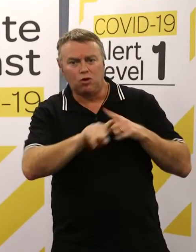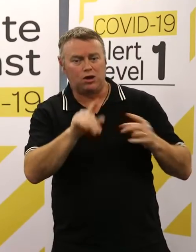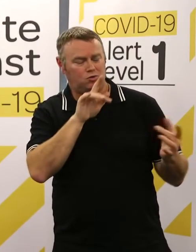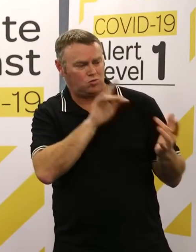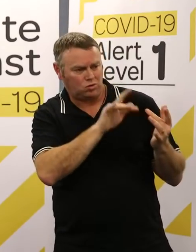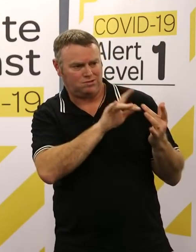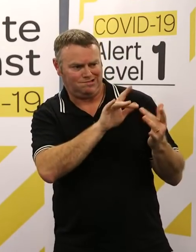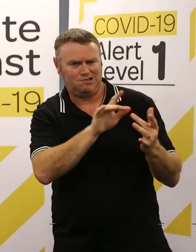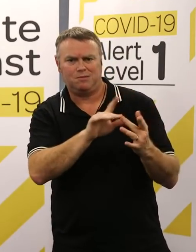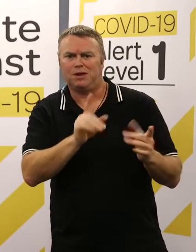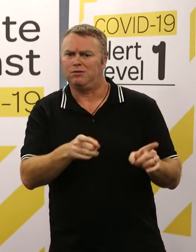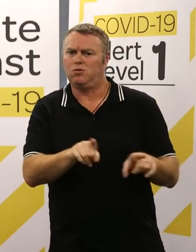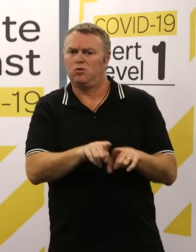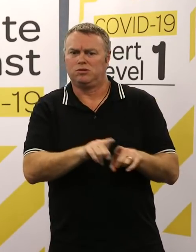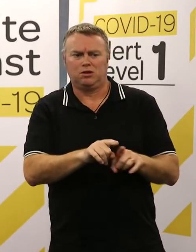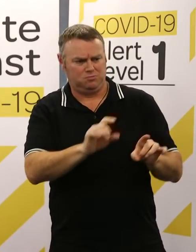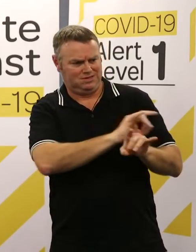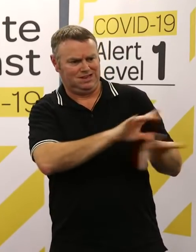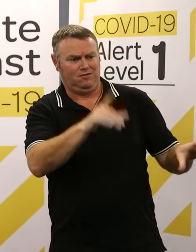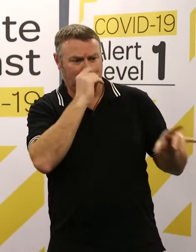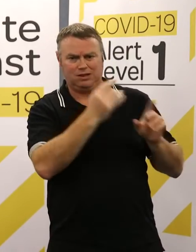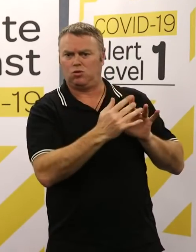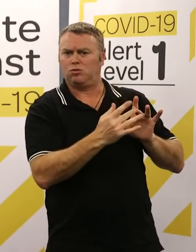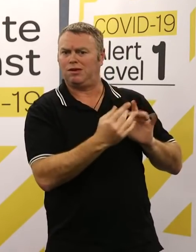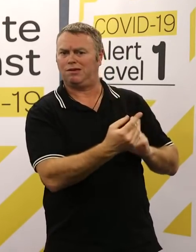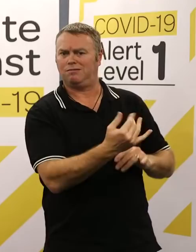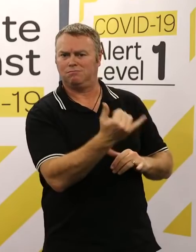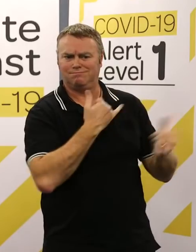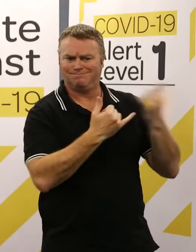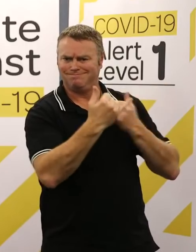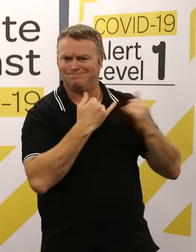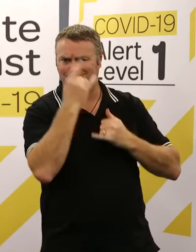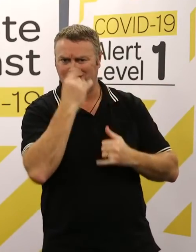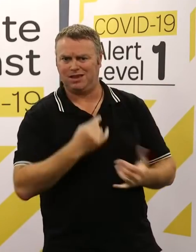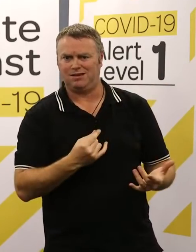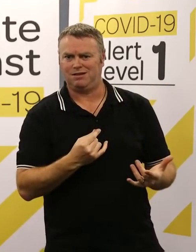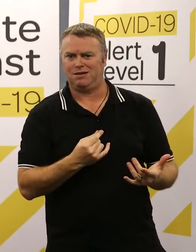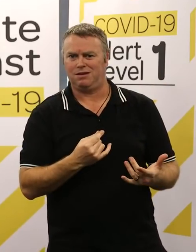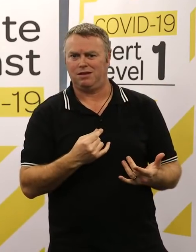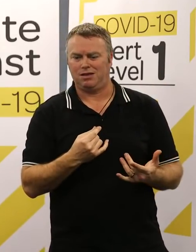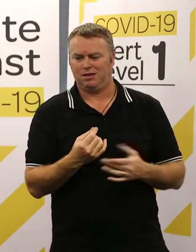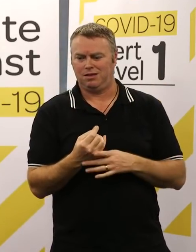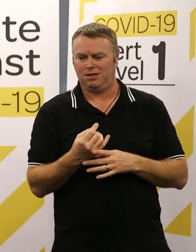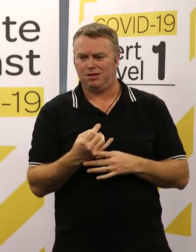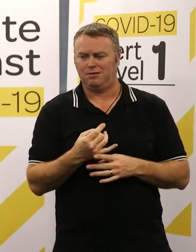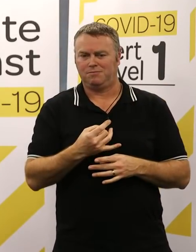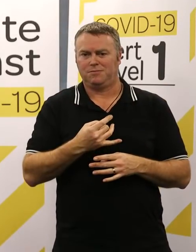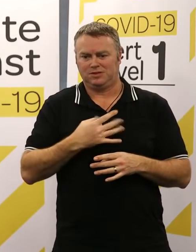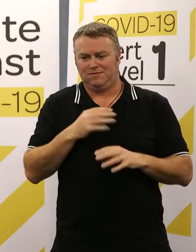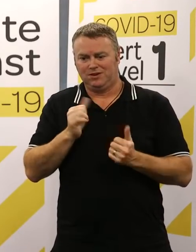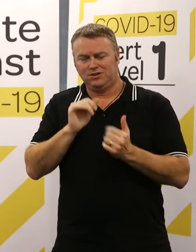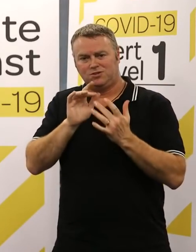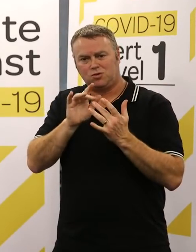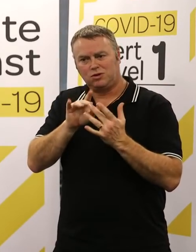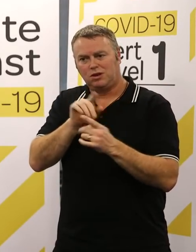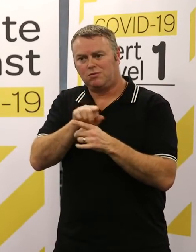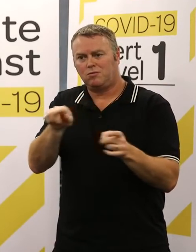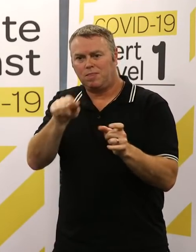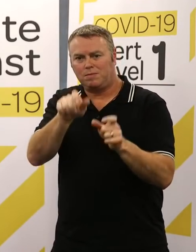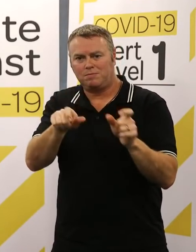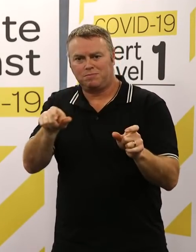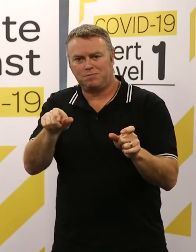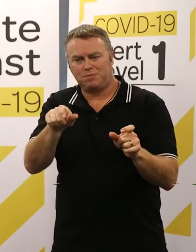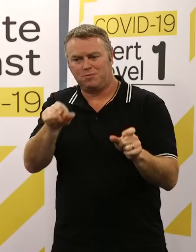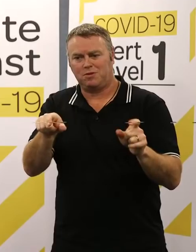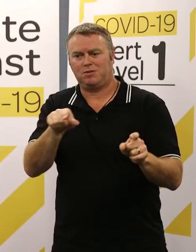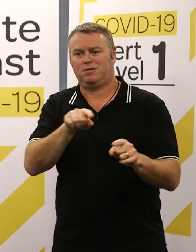back. I have now for some days been encouraging people who haven't yet spoken with Healthline and who were in managed isolation to do so. So I